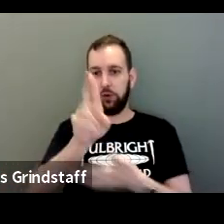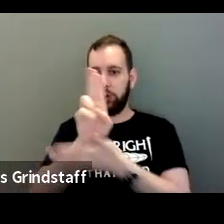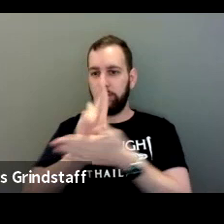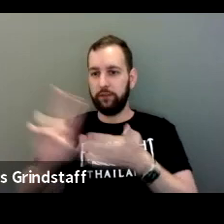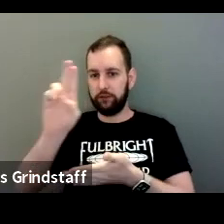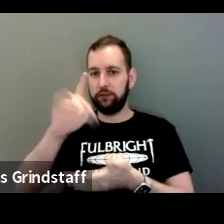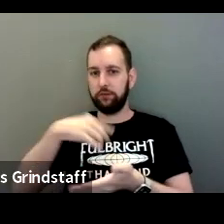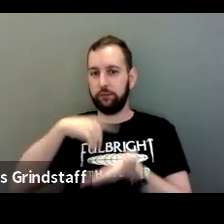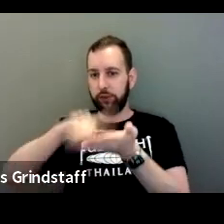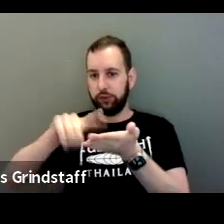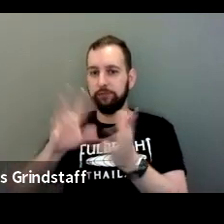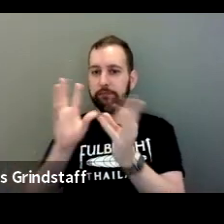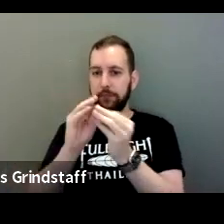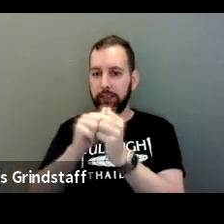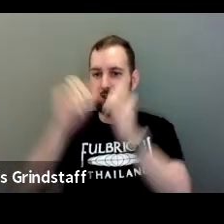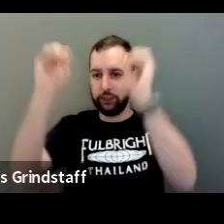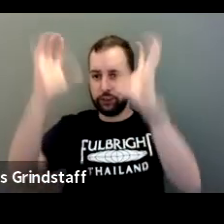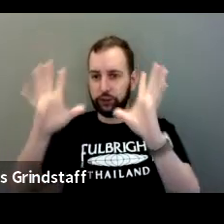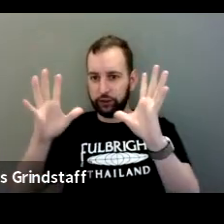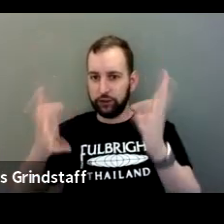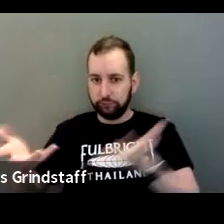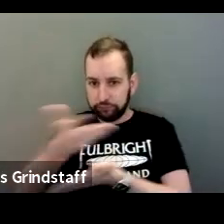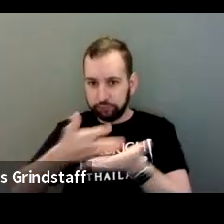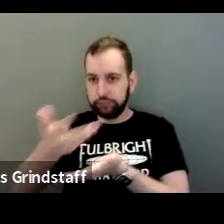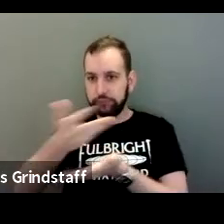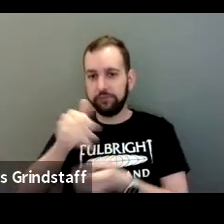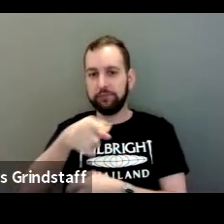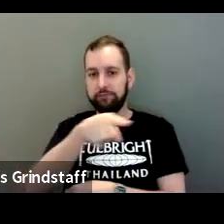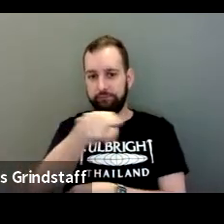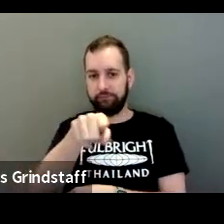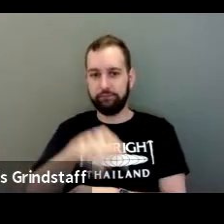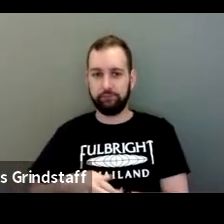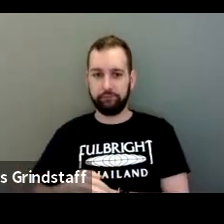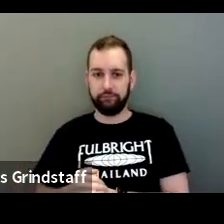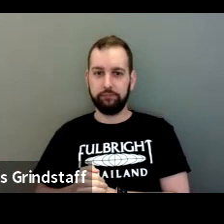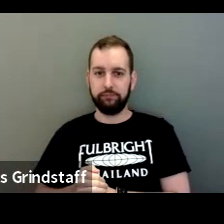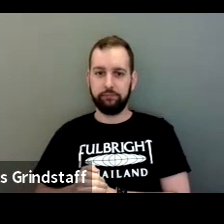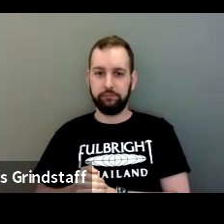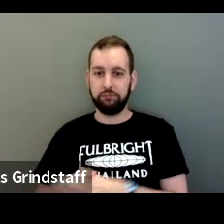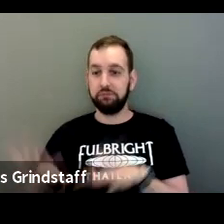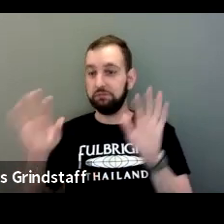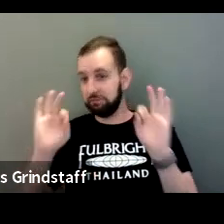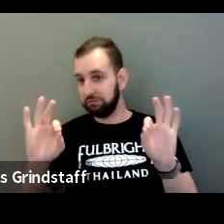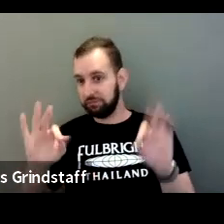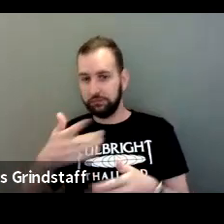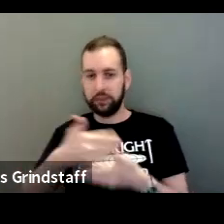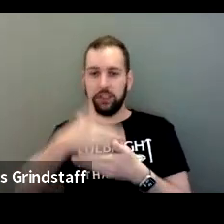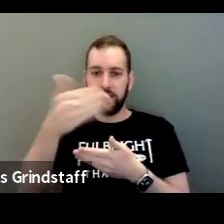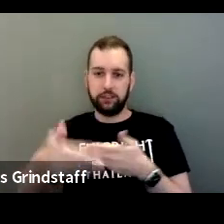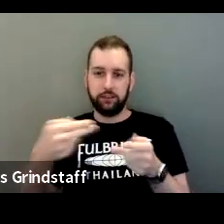This is the president of NADT sponsored this, and there's a lot of interaction here with